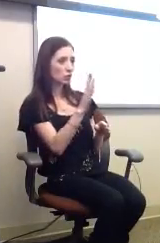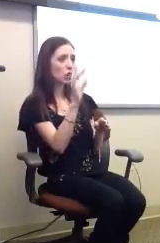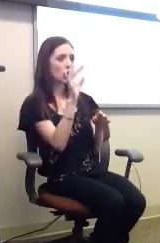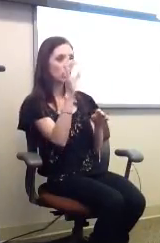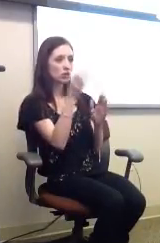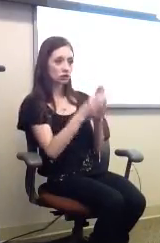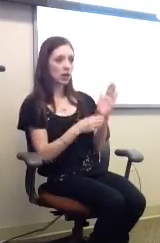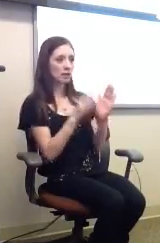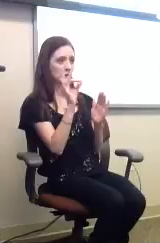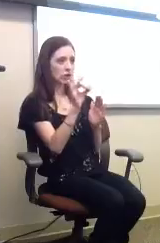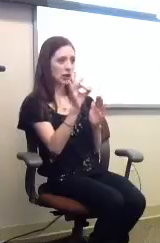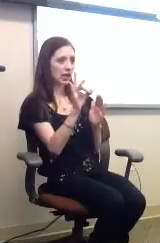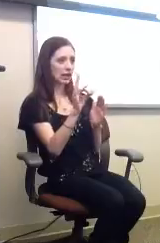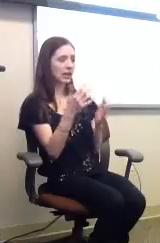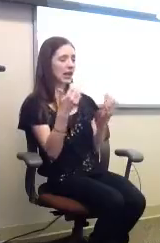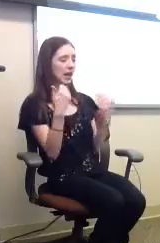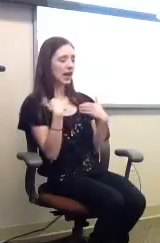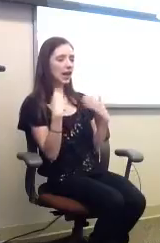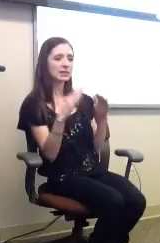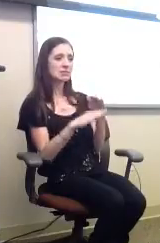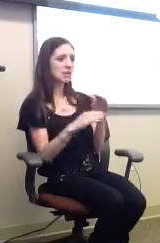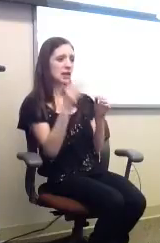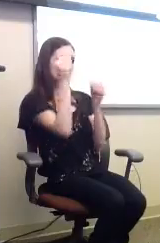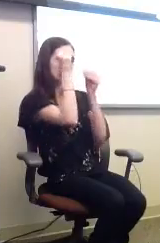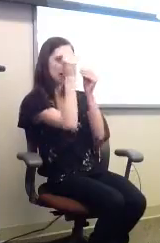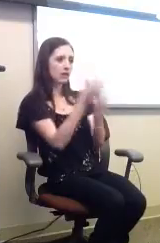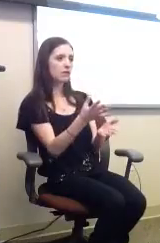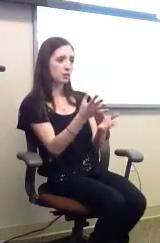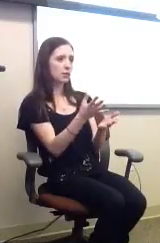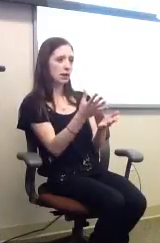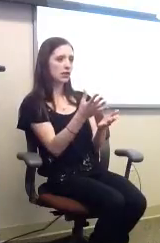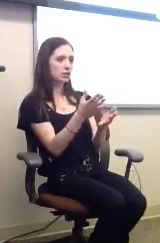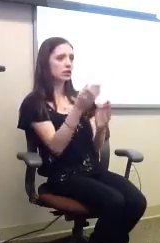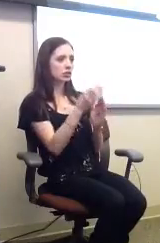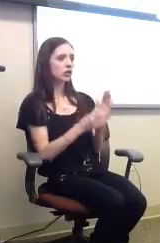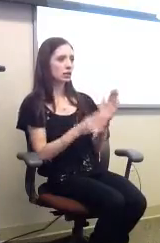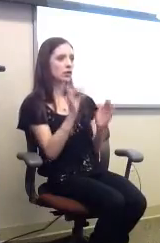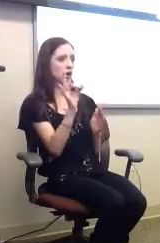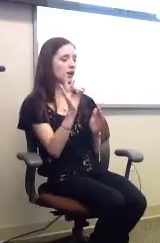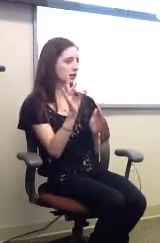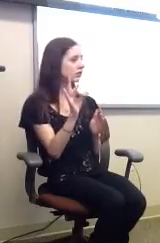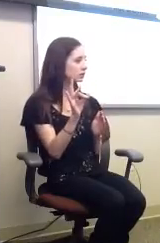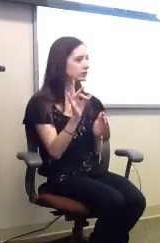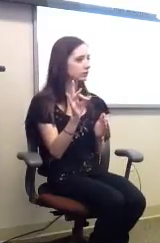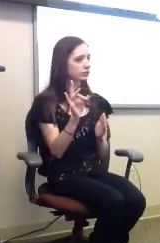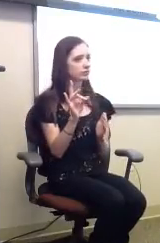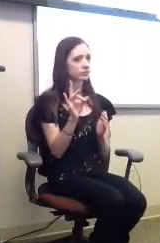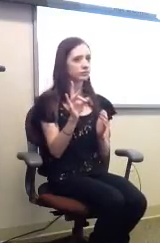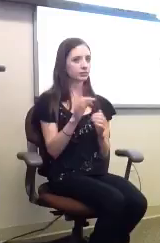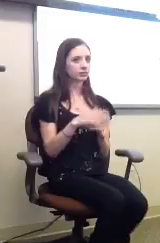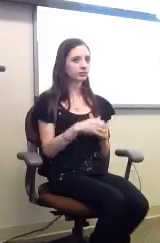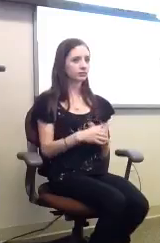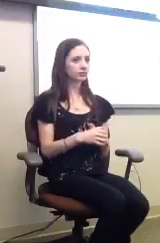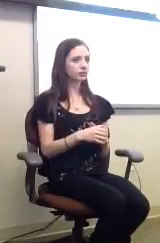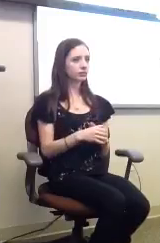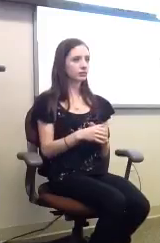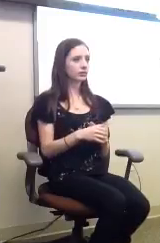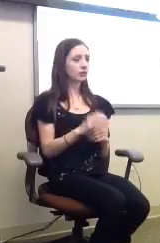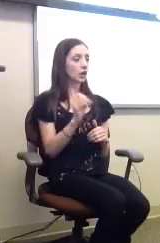It's got the basic information right there with it. Okay, alright, I'll get that. Hey, clients will often ask,